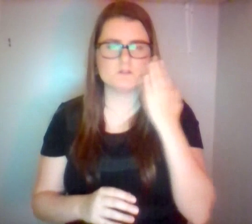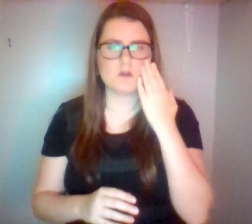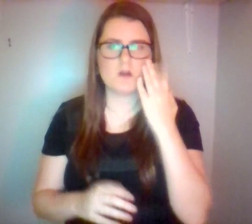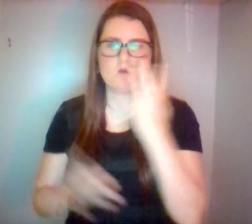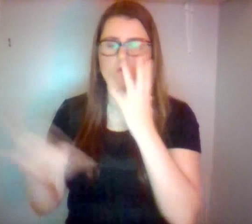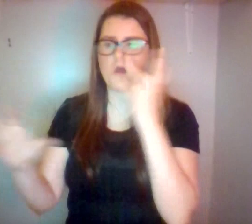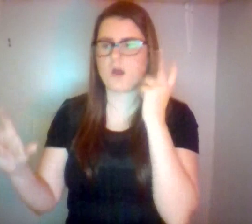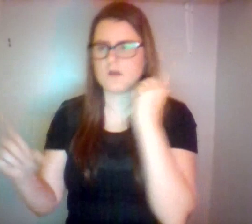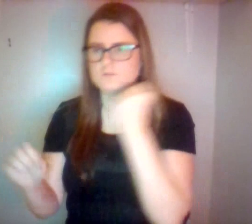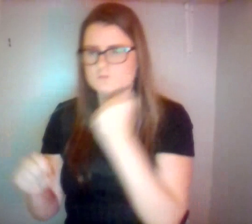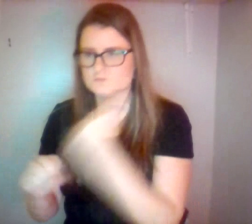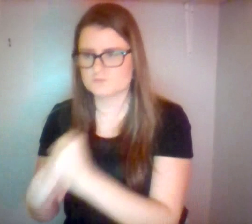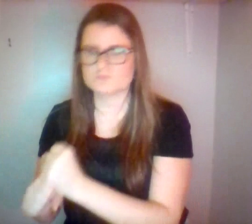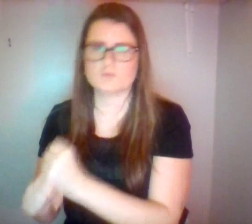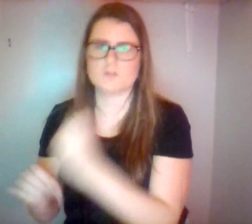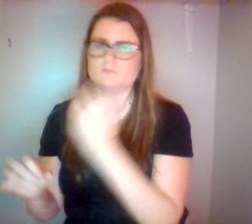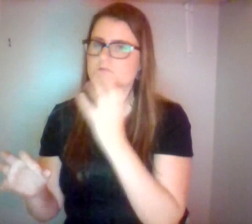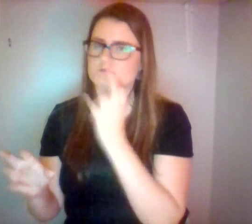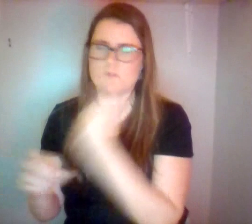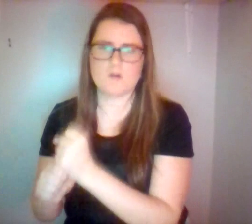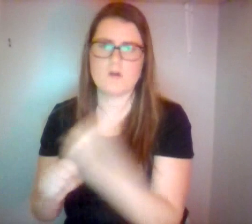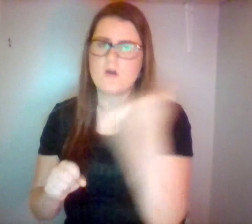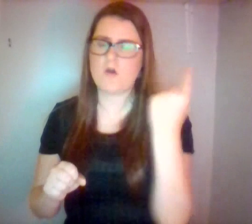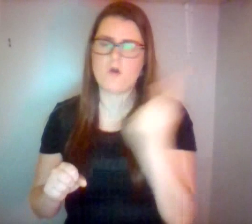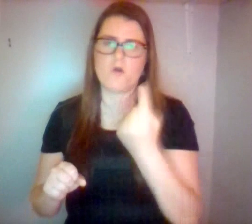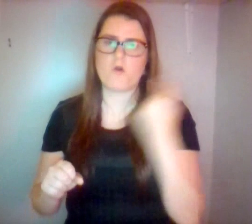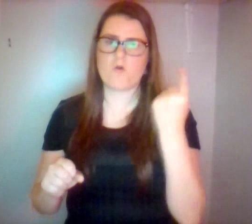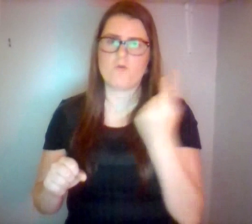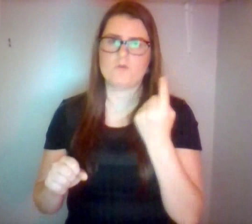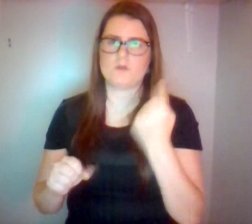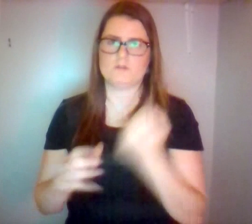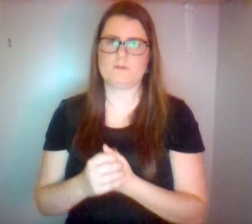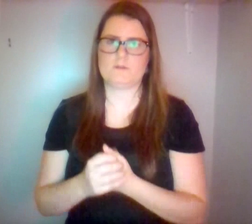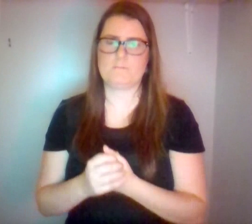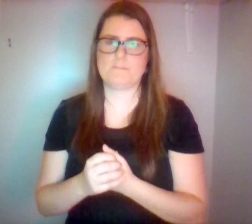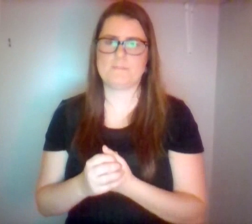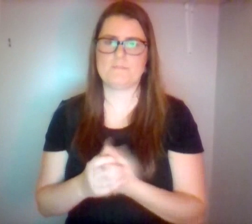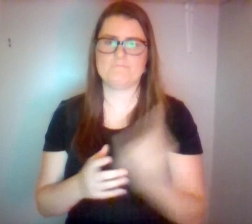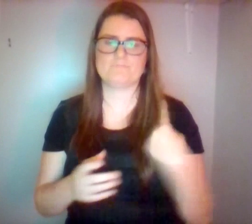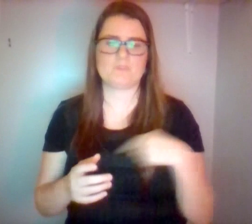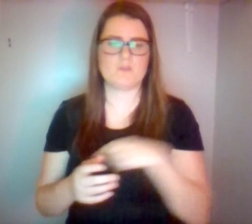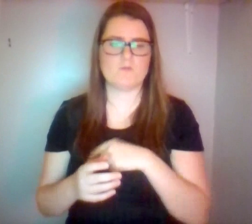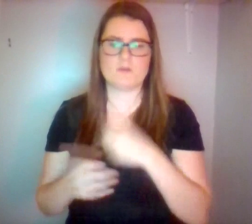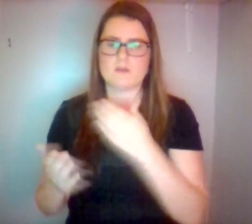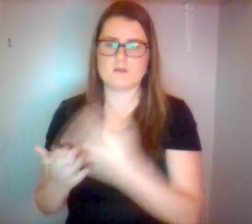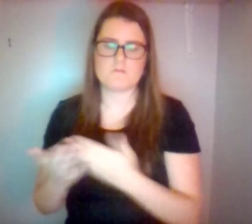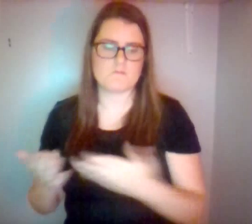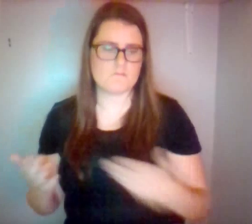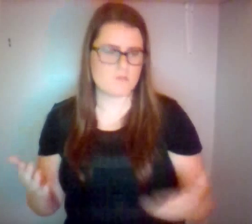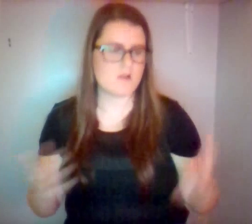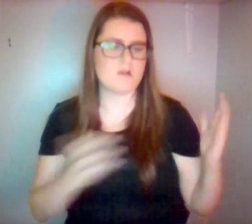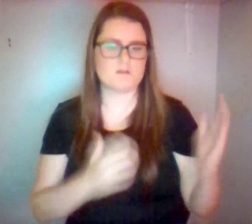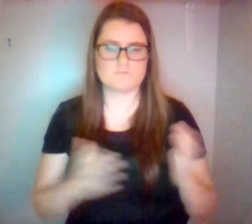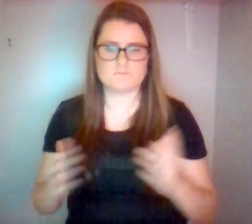times, you'll abound in every good work. So that's where I'd start. I'd start with these stunning, amazing, practical,